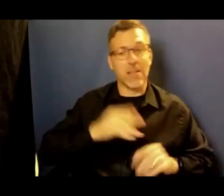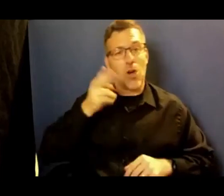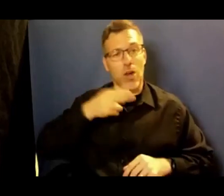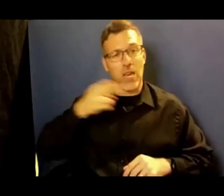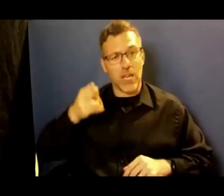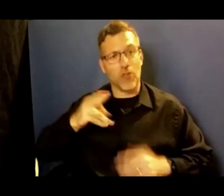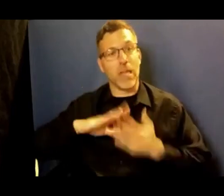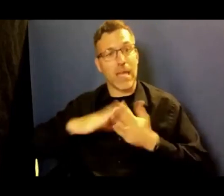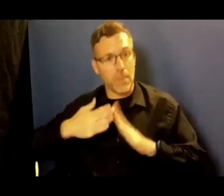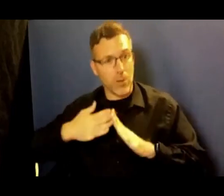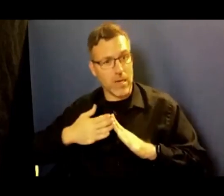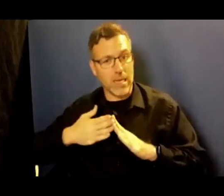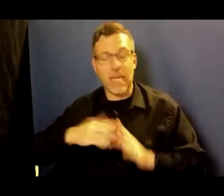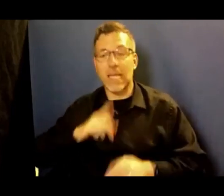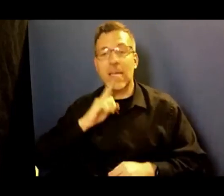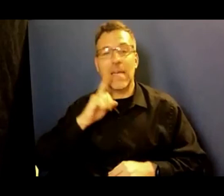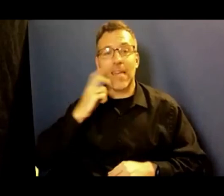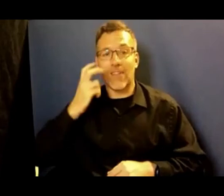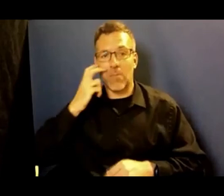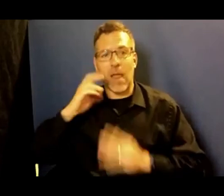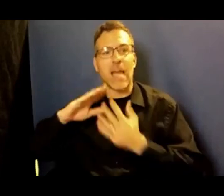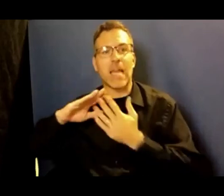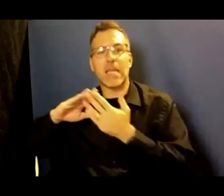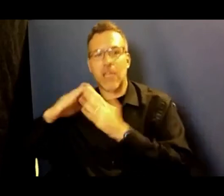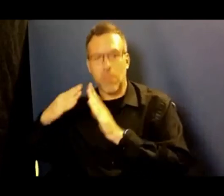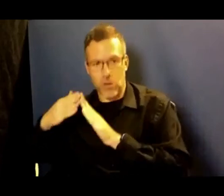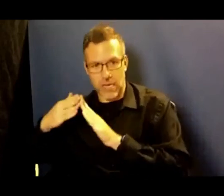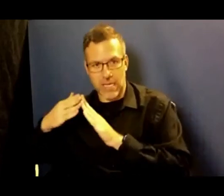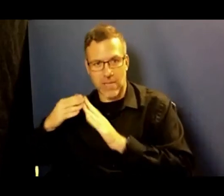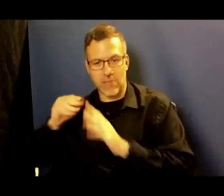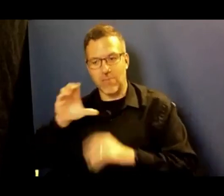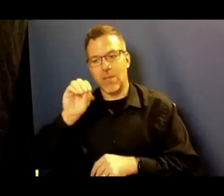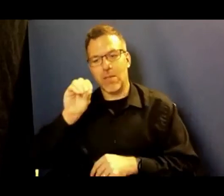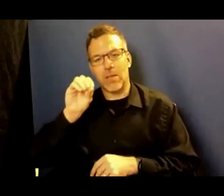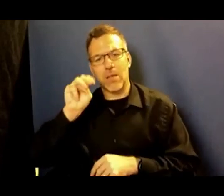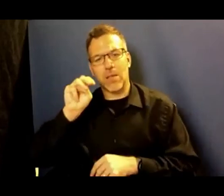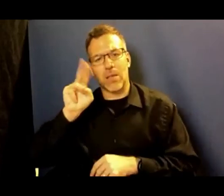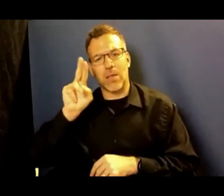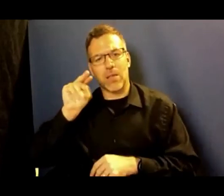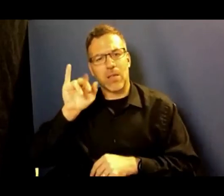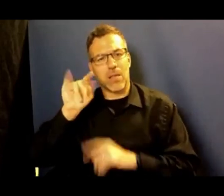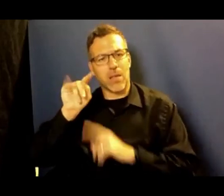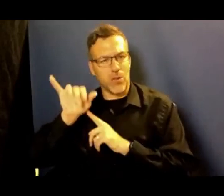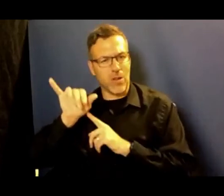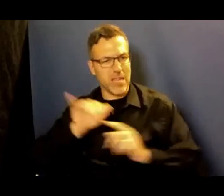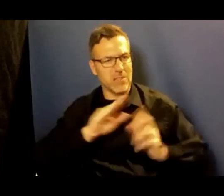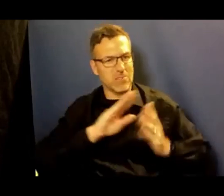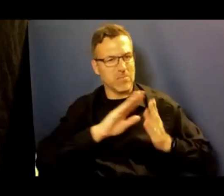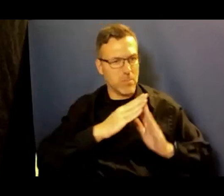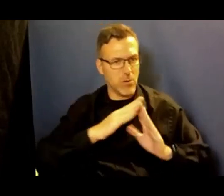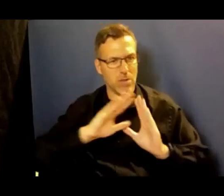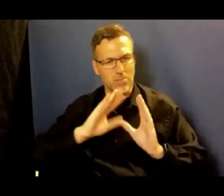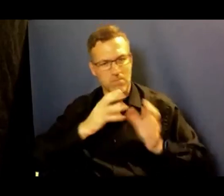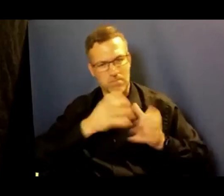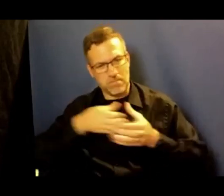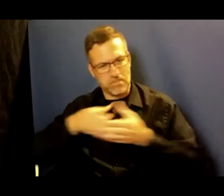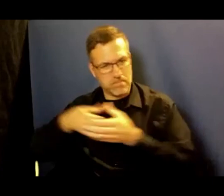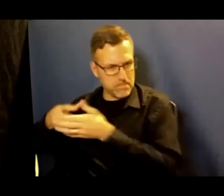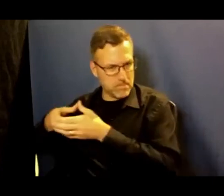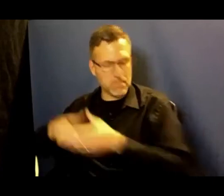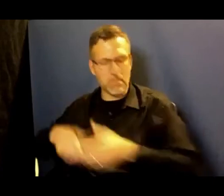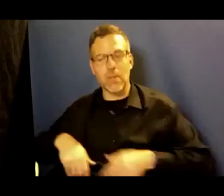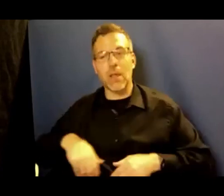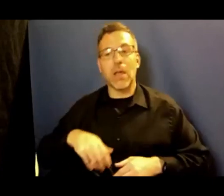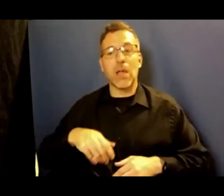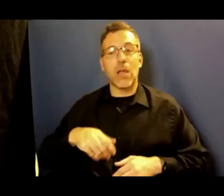every day with a very powerful sense of connection and being one group of